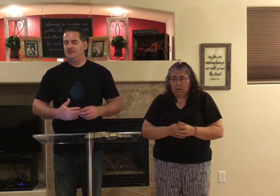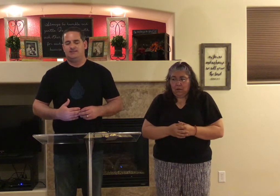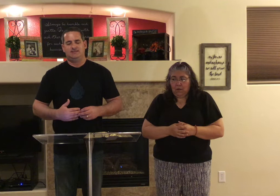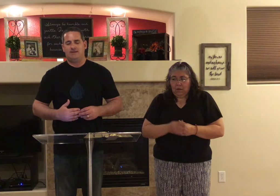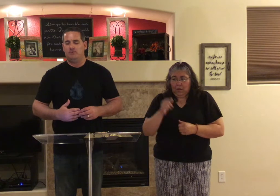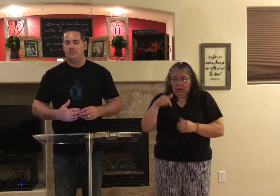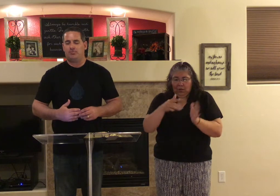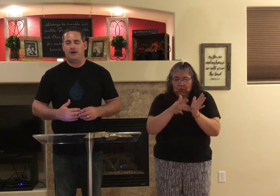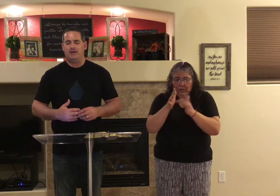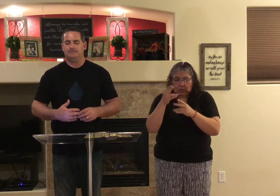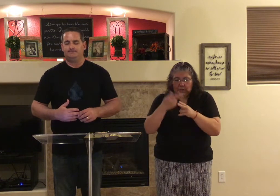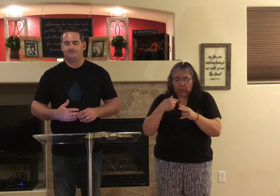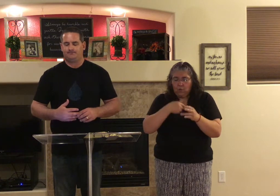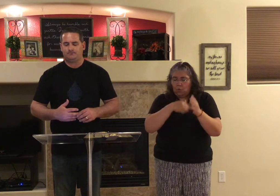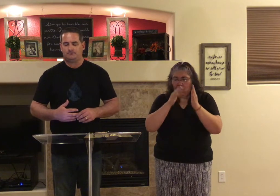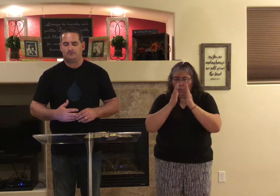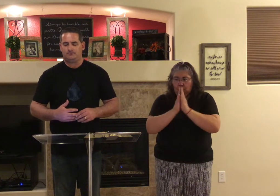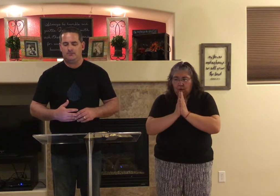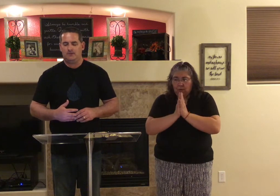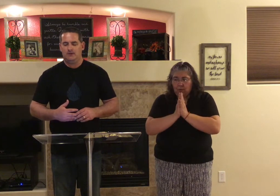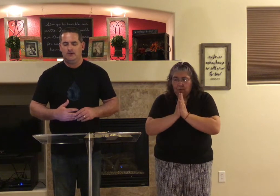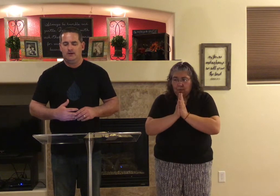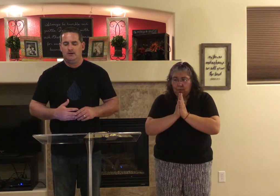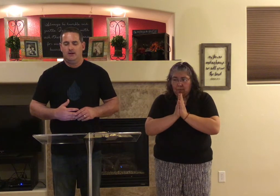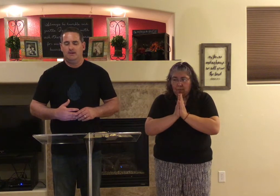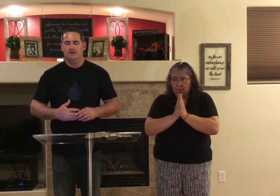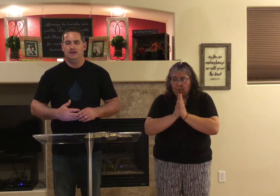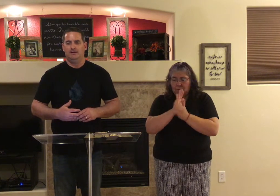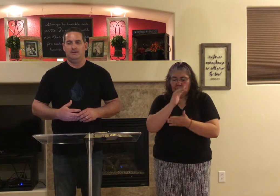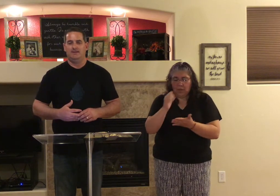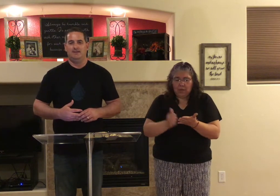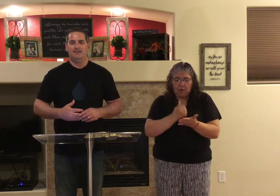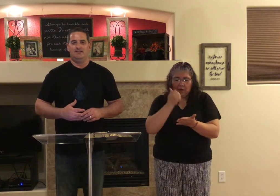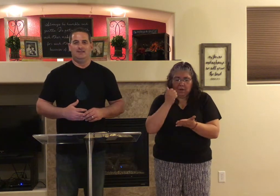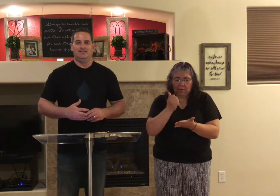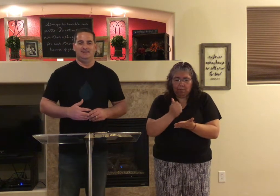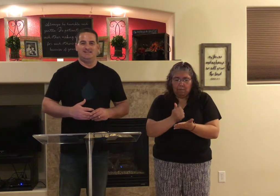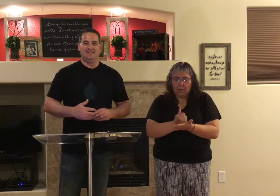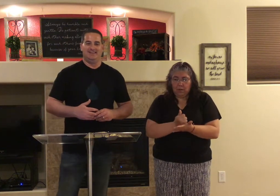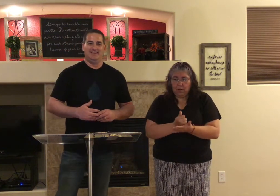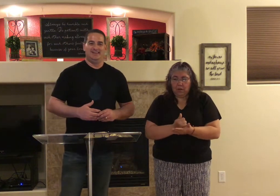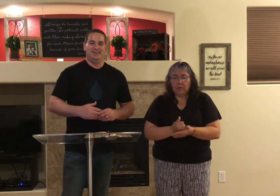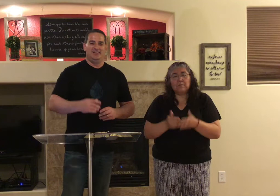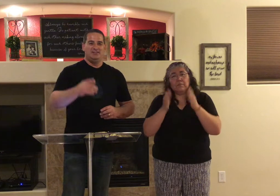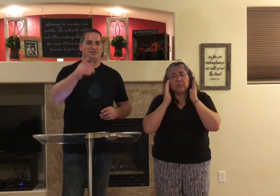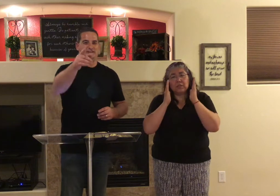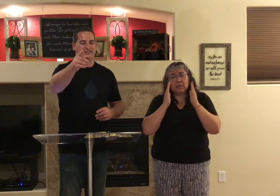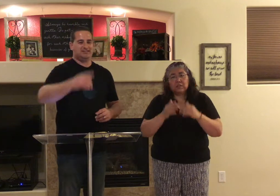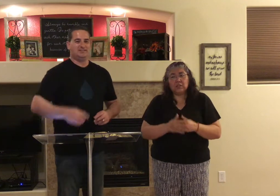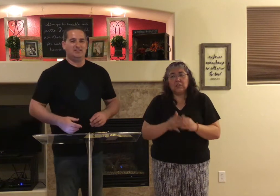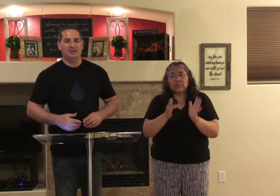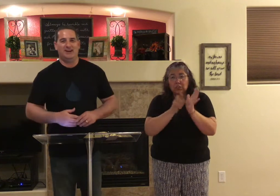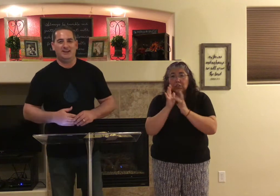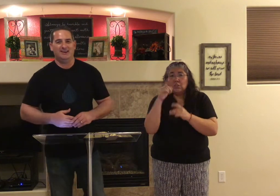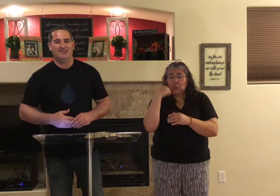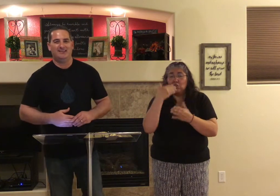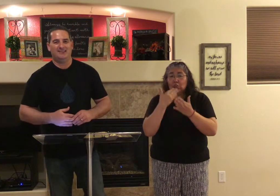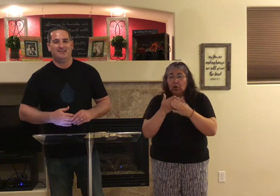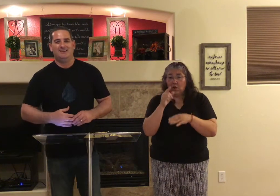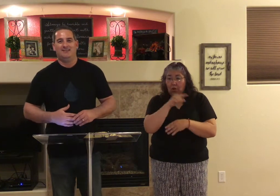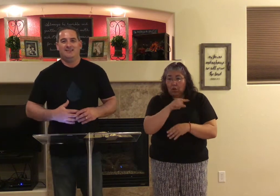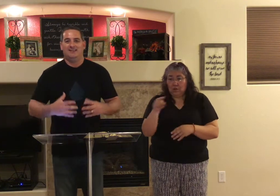It's in Jesus' name that we pray. Amen. Listen, Jesus looks good on